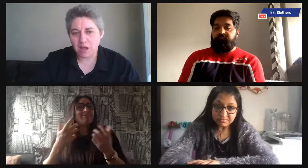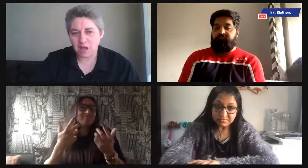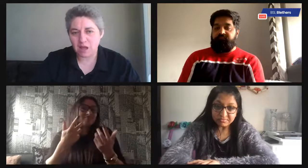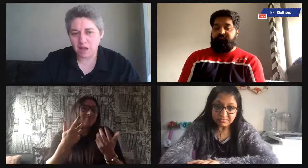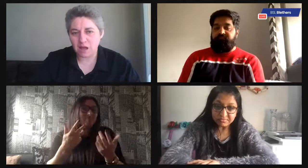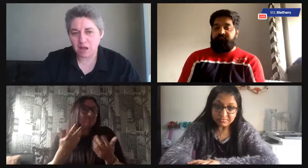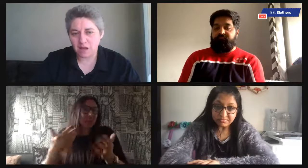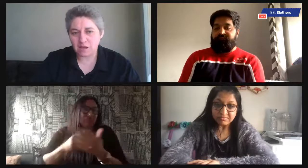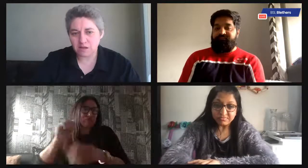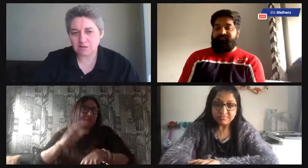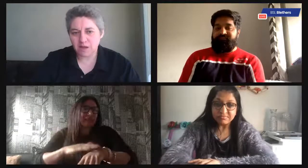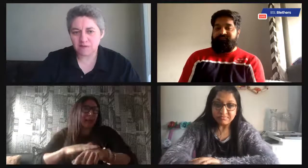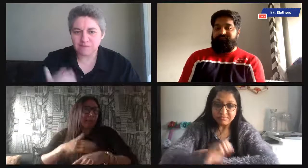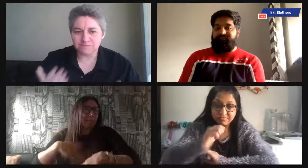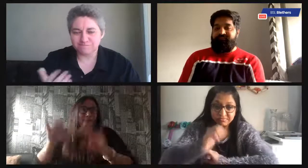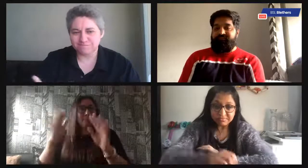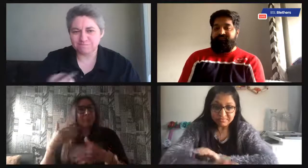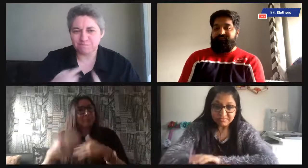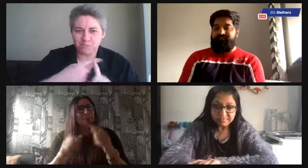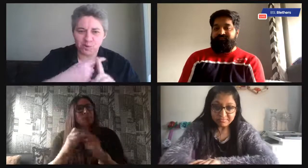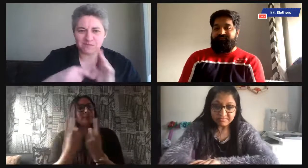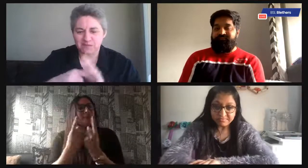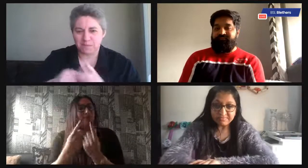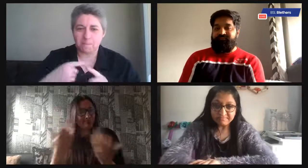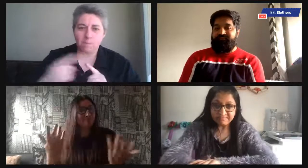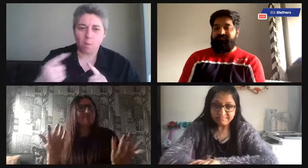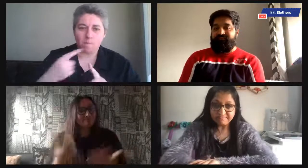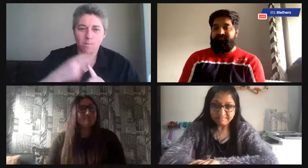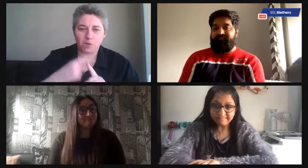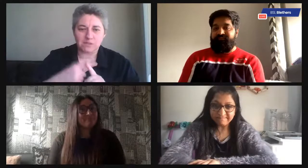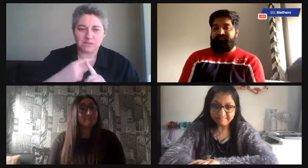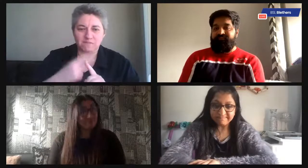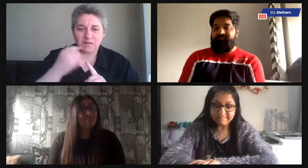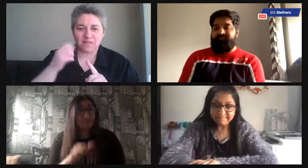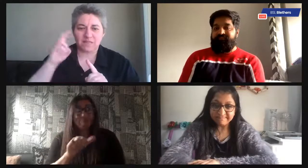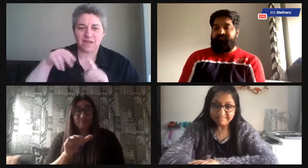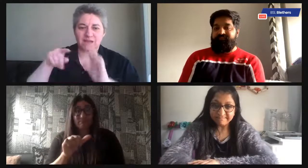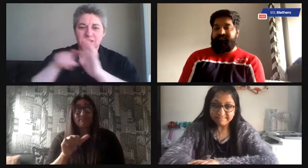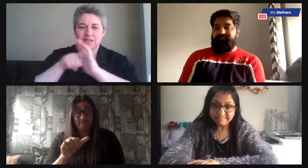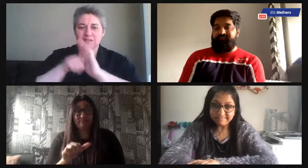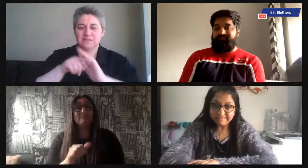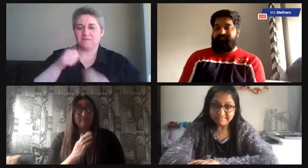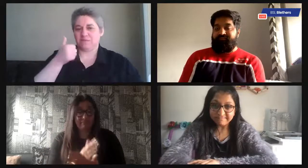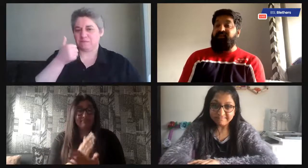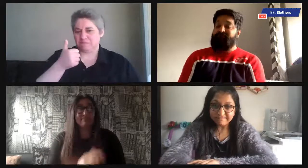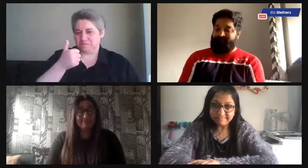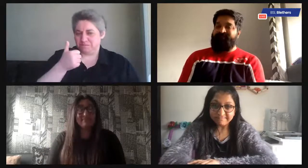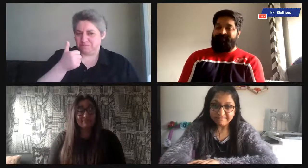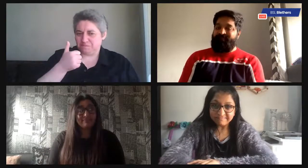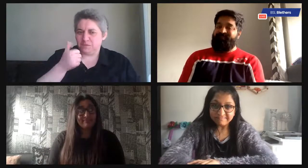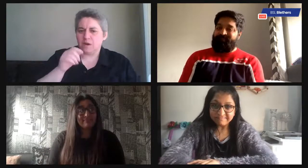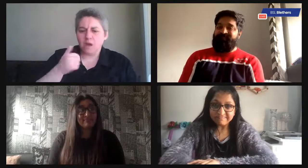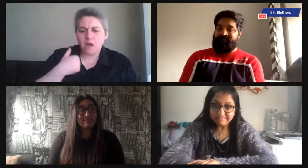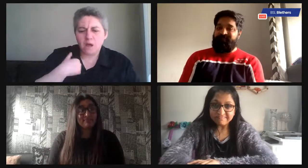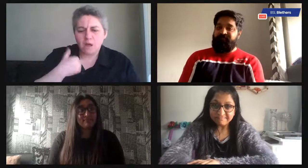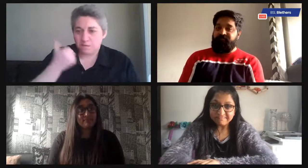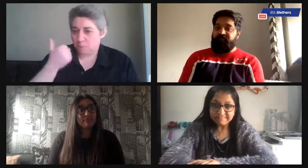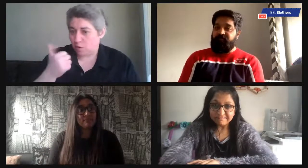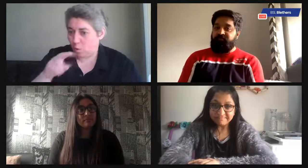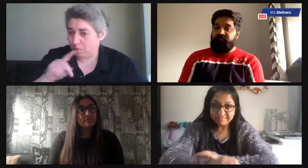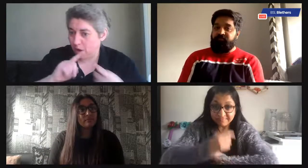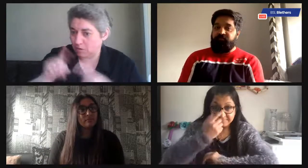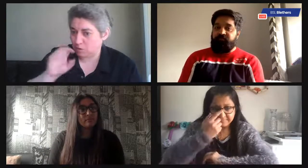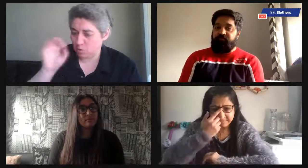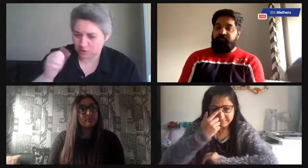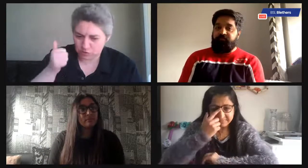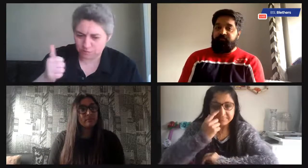they continue knitting until we get back the next time. So it gives them something to do as well and something to look forward to next week and also something